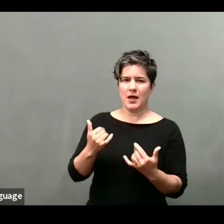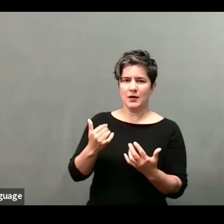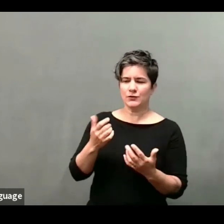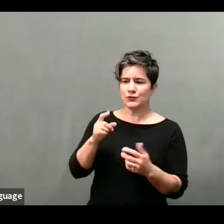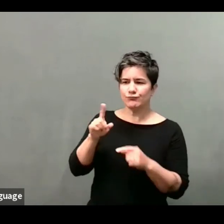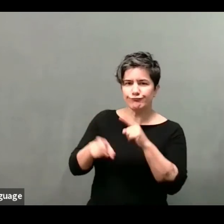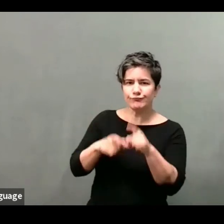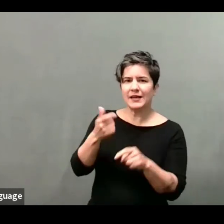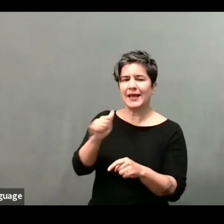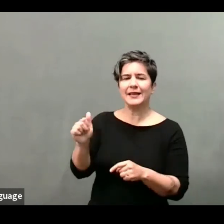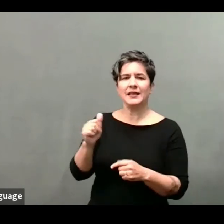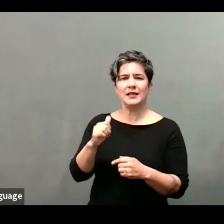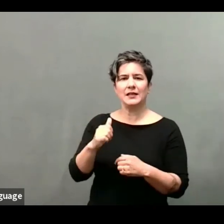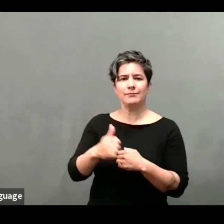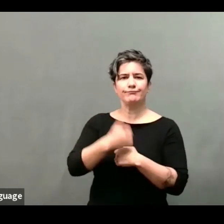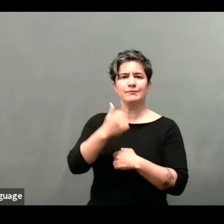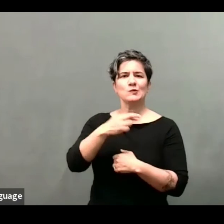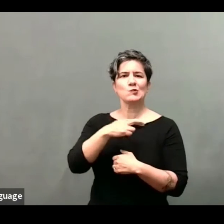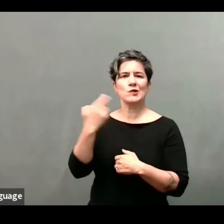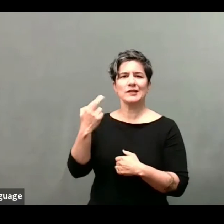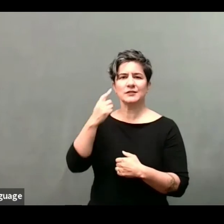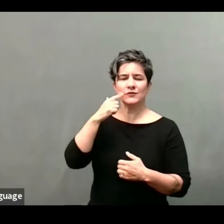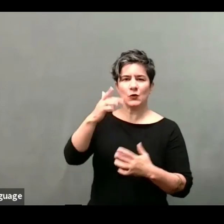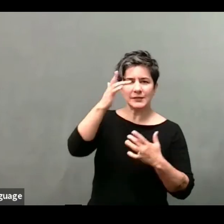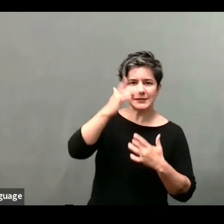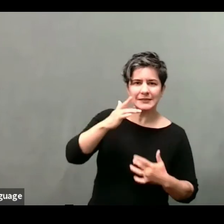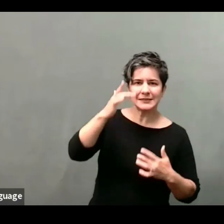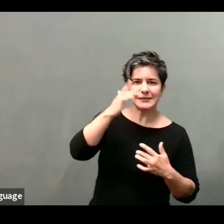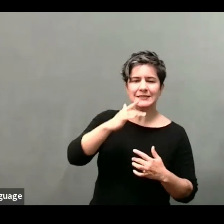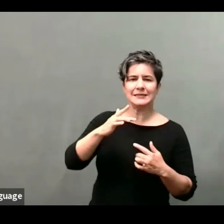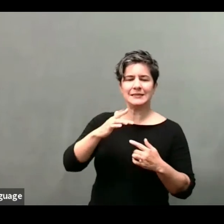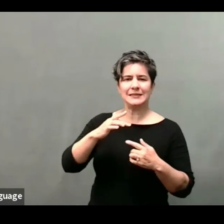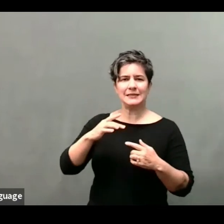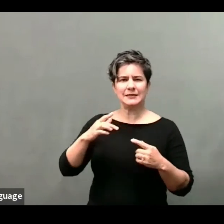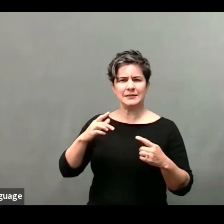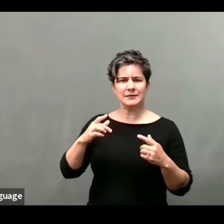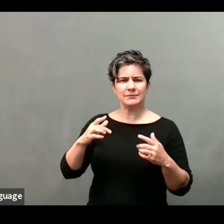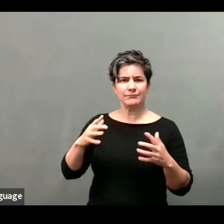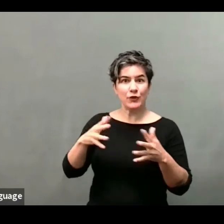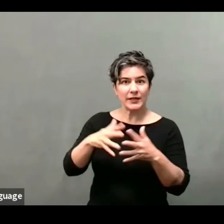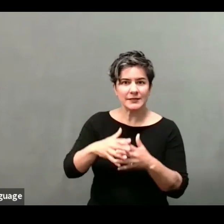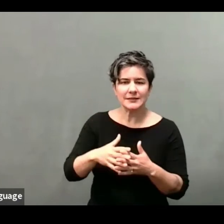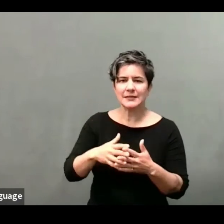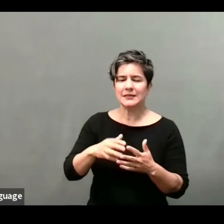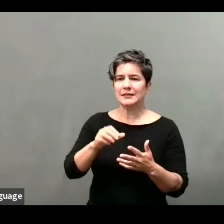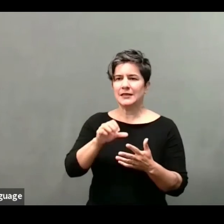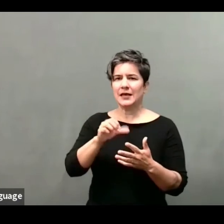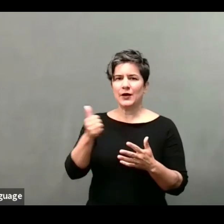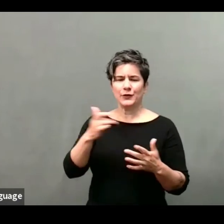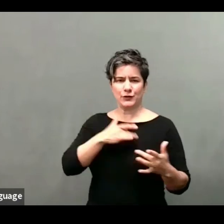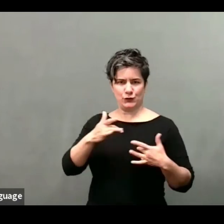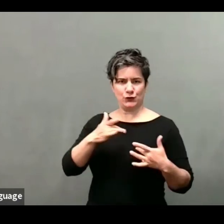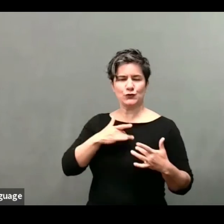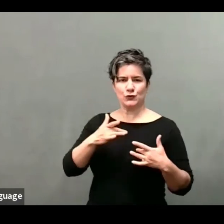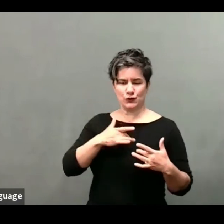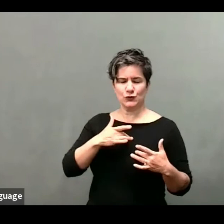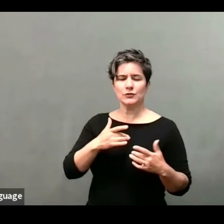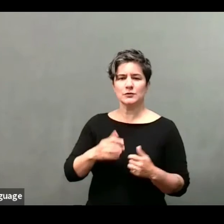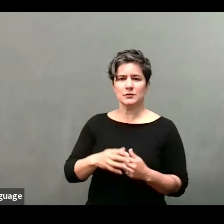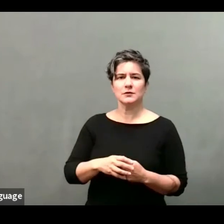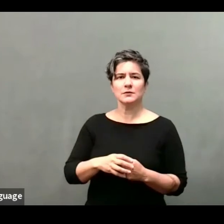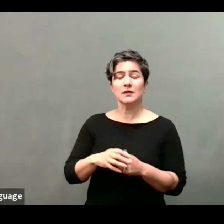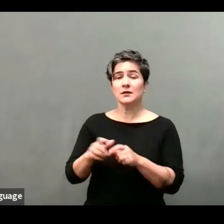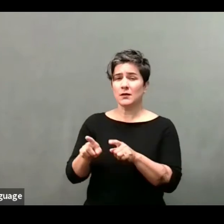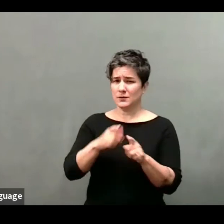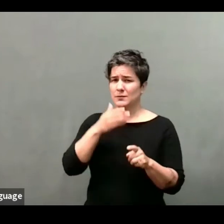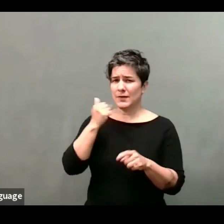any risk factors for disease or injury complications or pregnancy that the patient may be worried about, and also